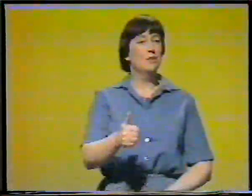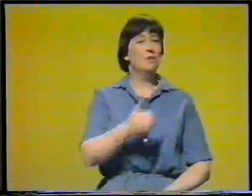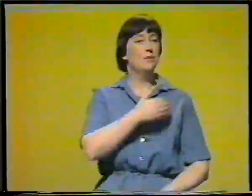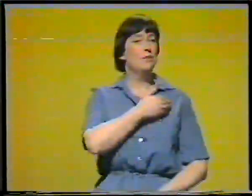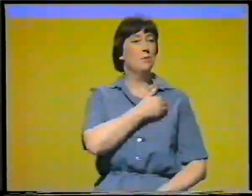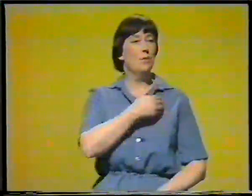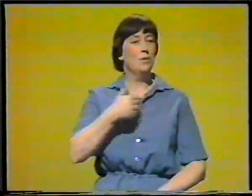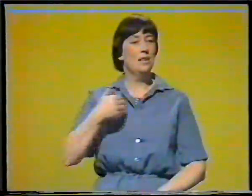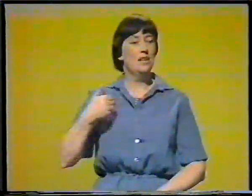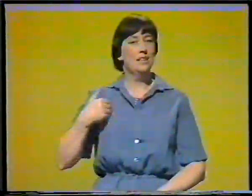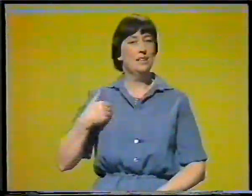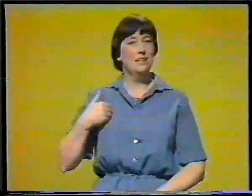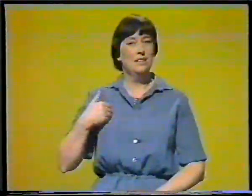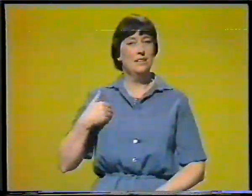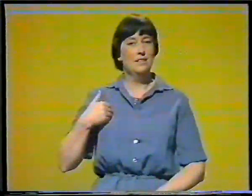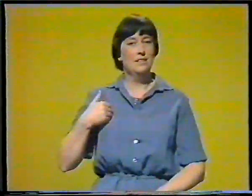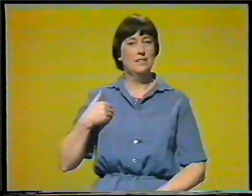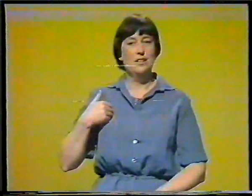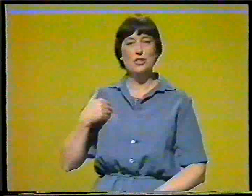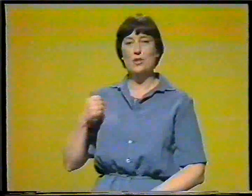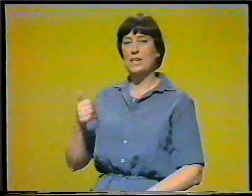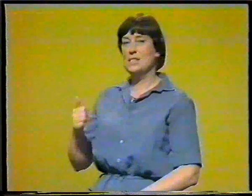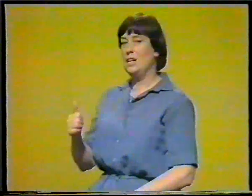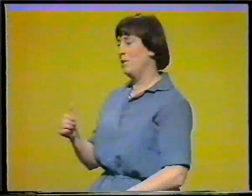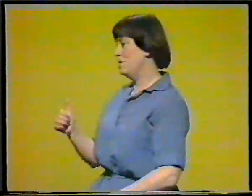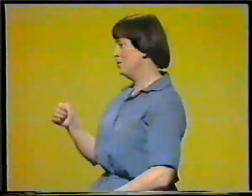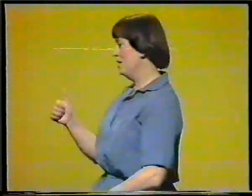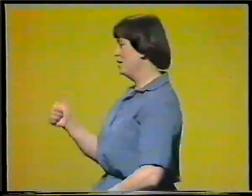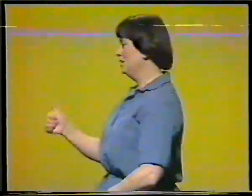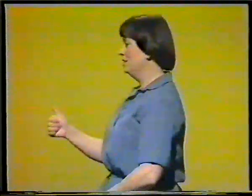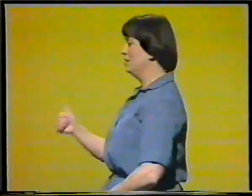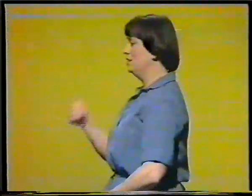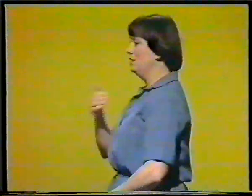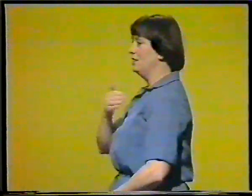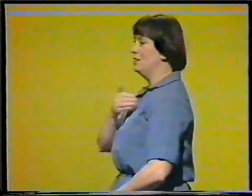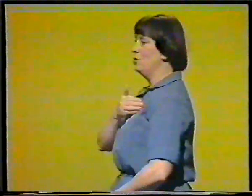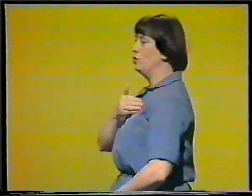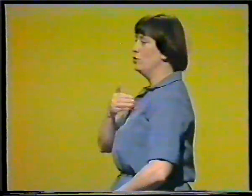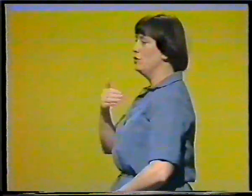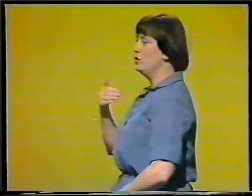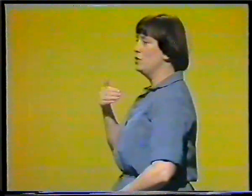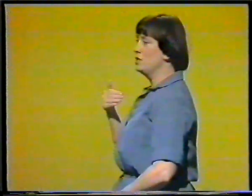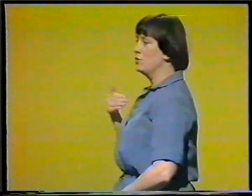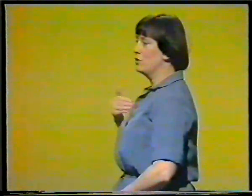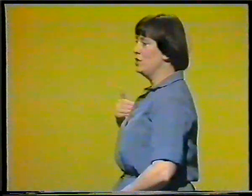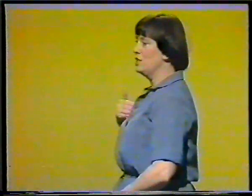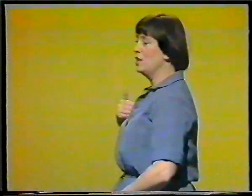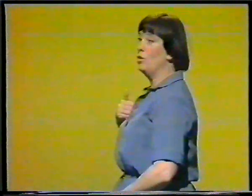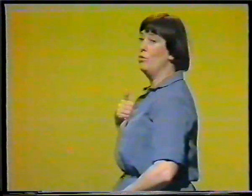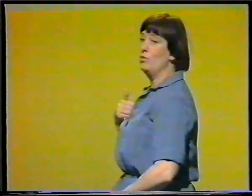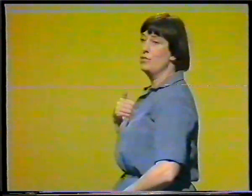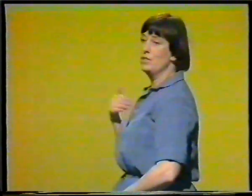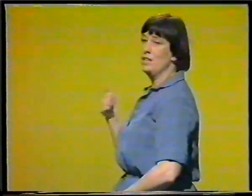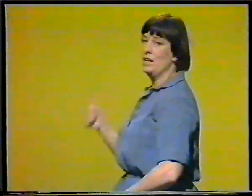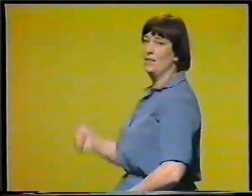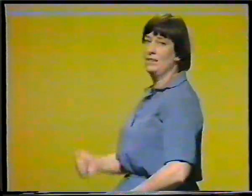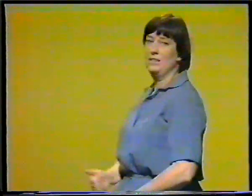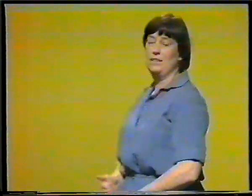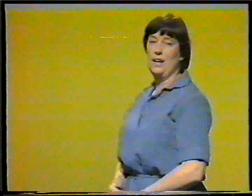Good morning. I'll show you that sideways as well. You can also use this for a greeting all through the day.